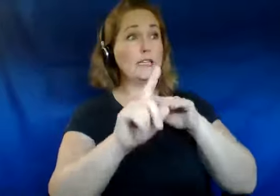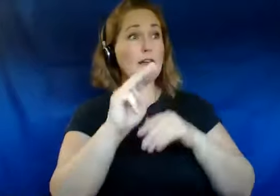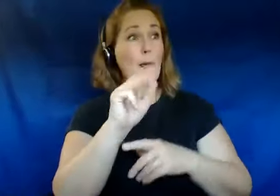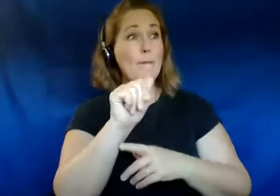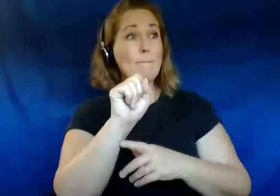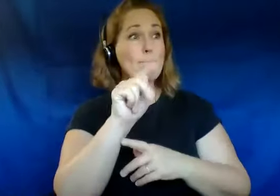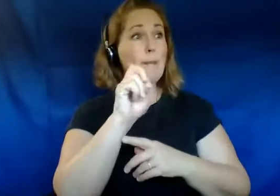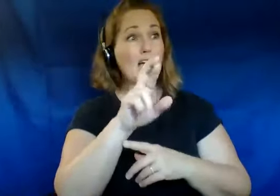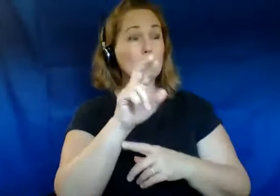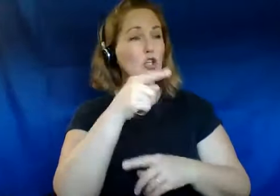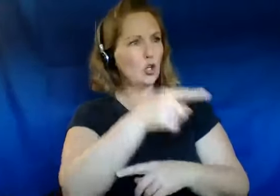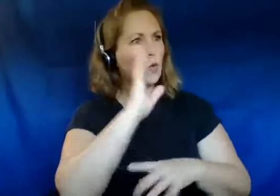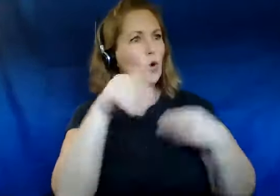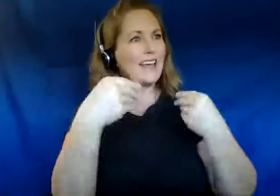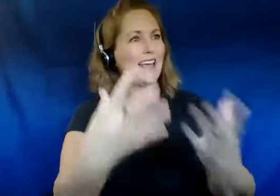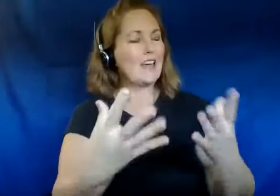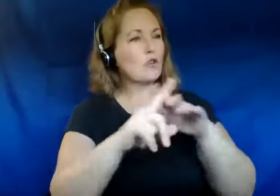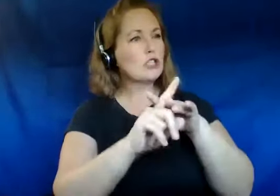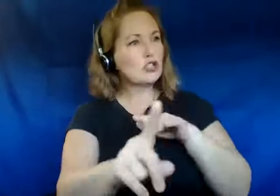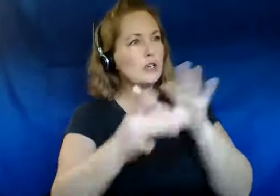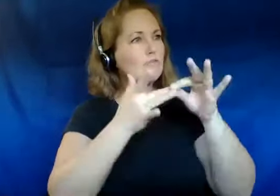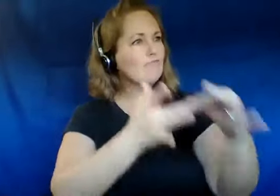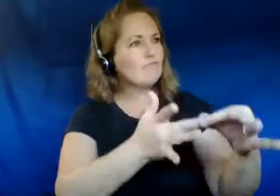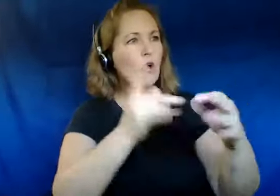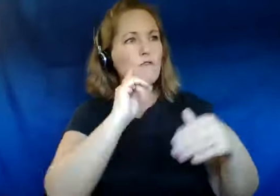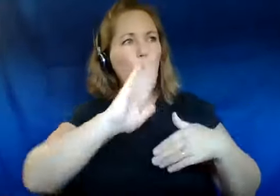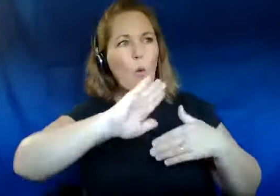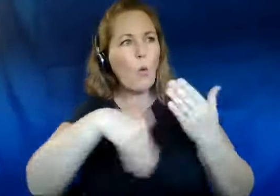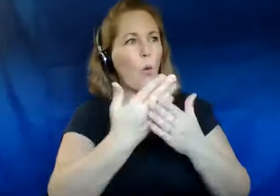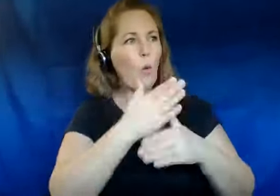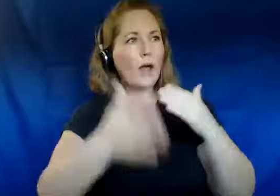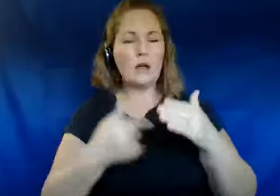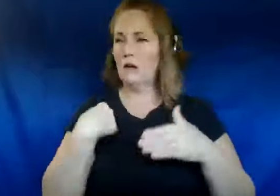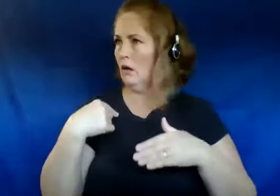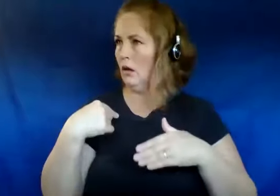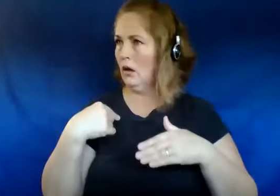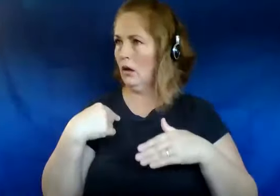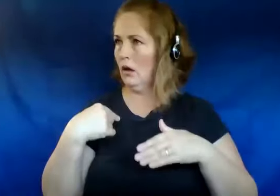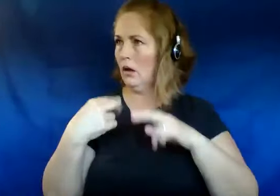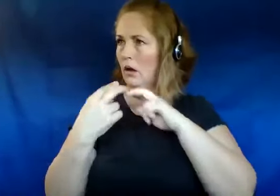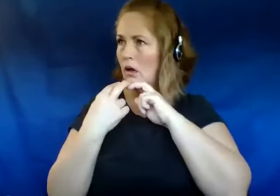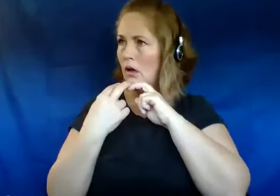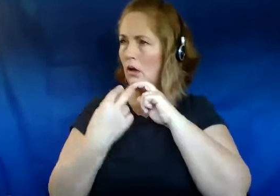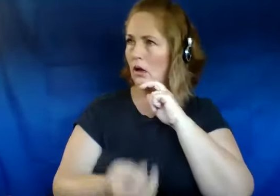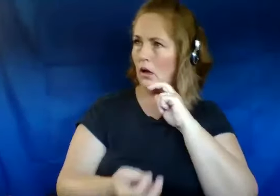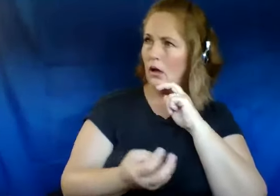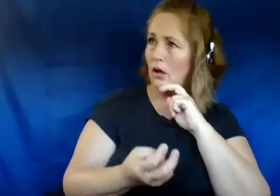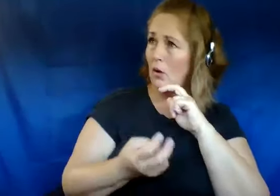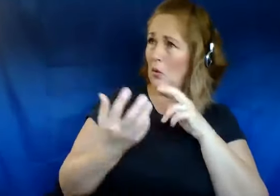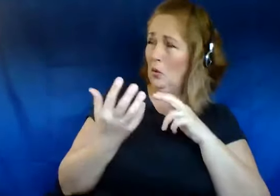going to give a retreat for the whole weekend. Now, I'm telling you, I nearly dropped right then.